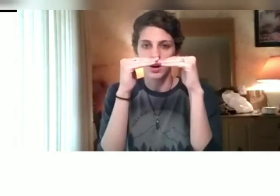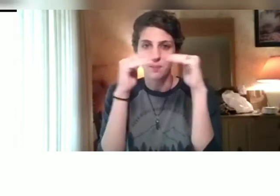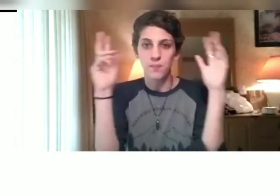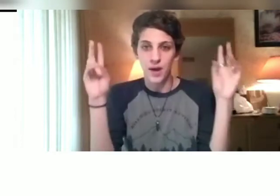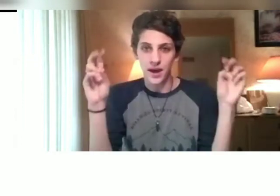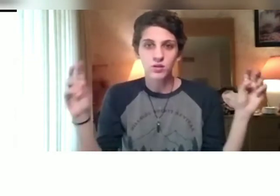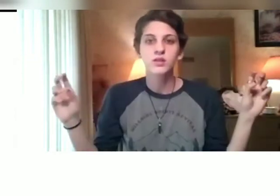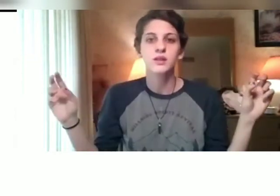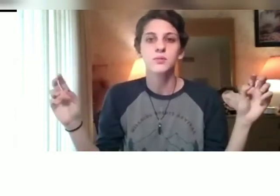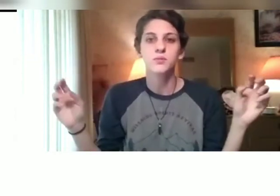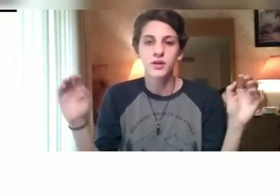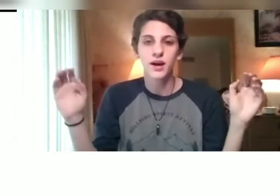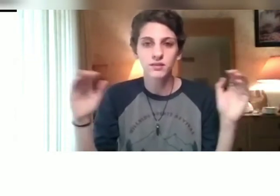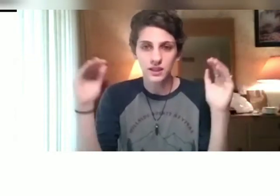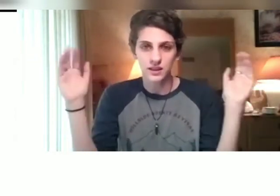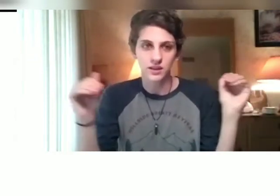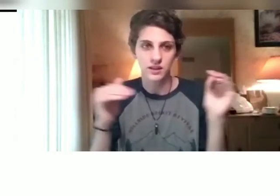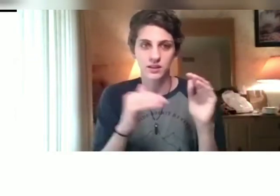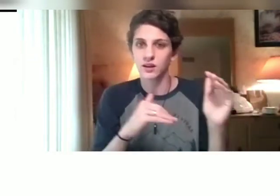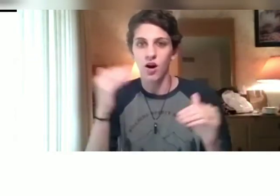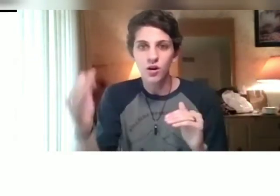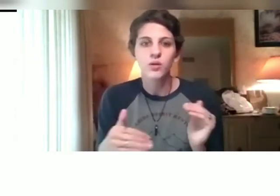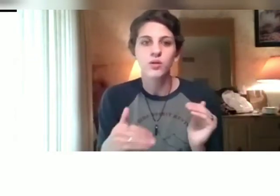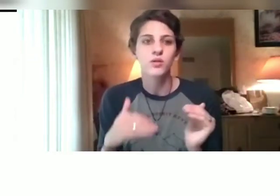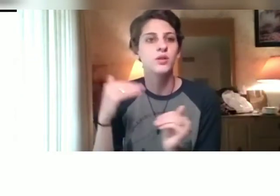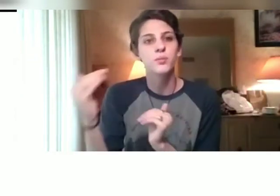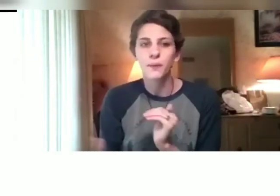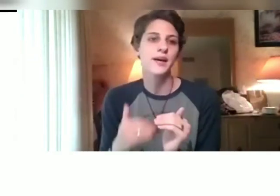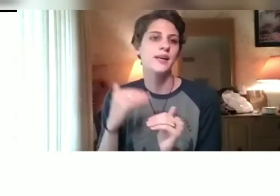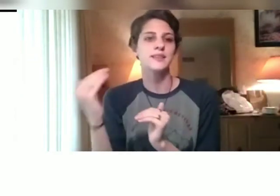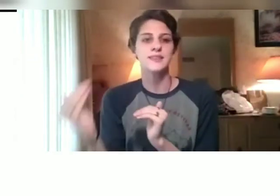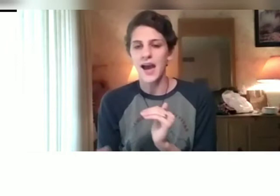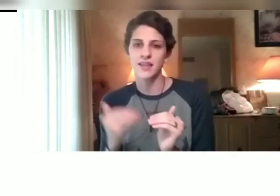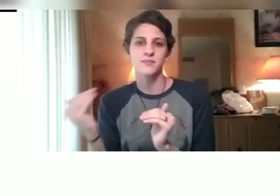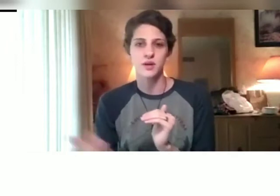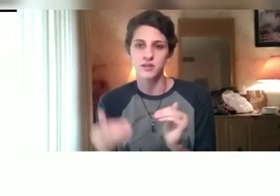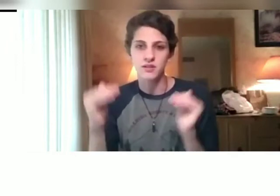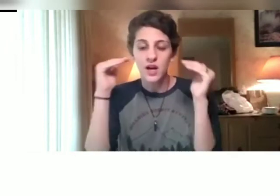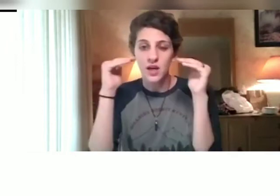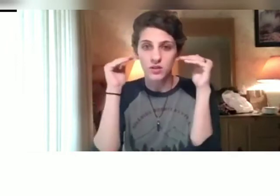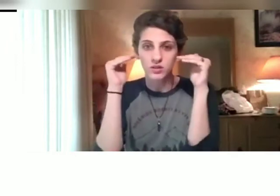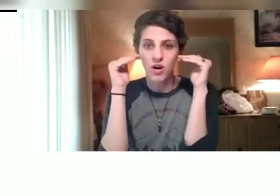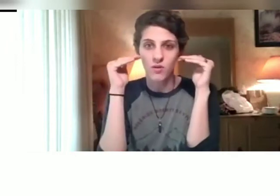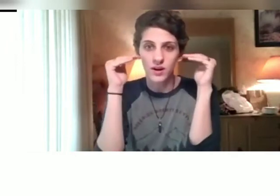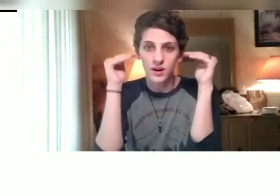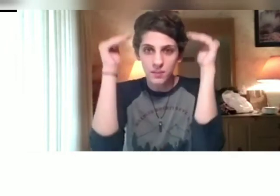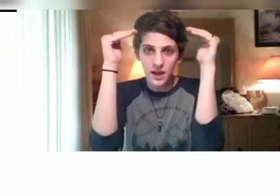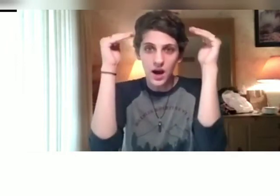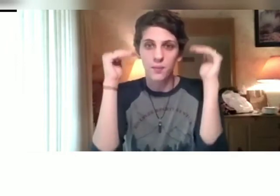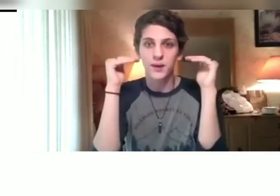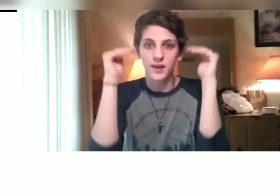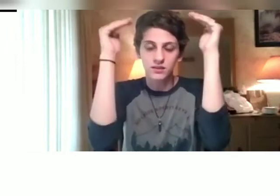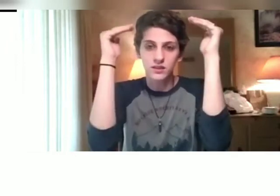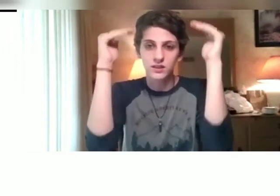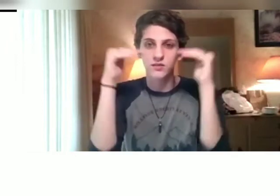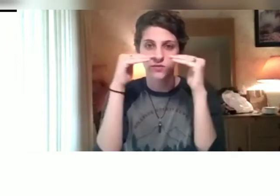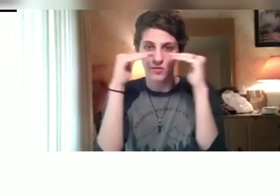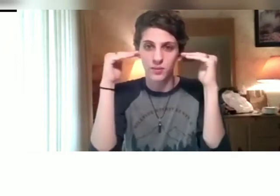your male pronouns, like the uncle, the boy, the dad, the brother, those are all going to be up